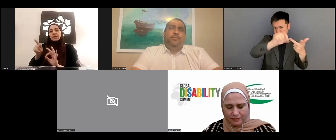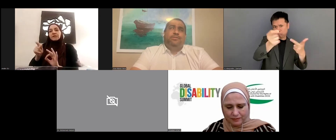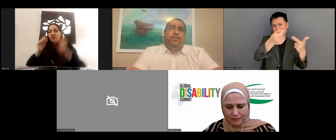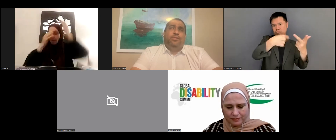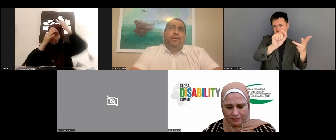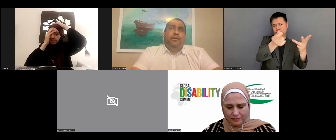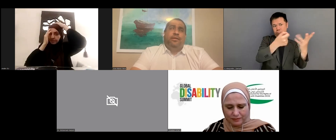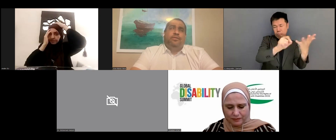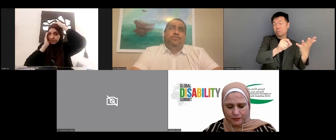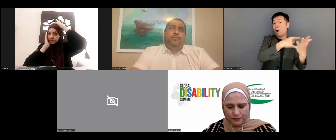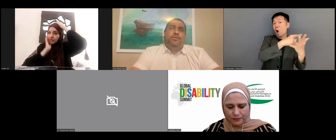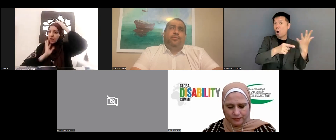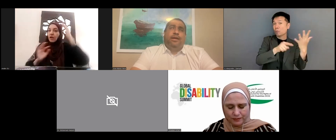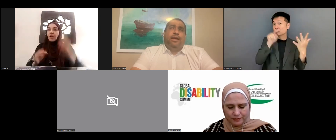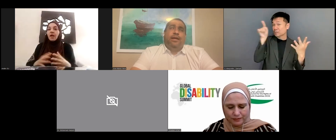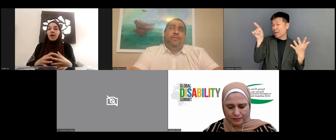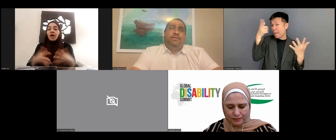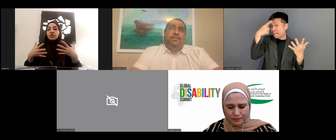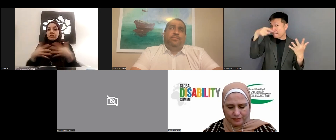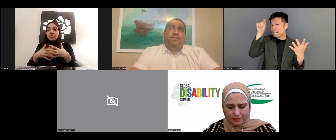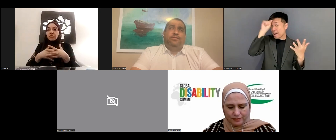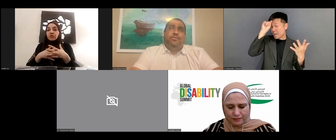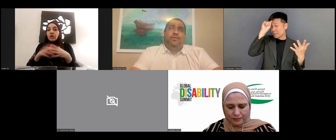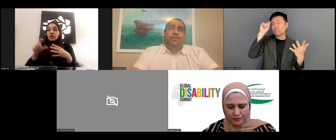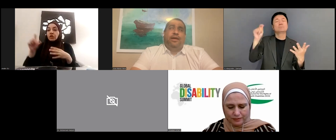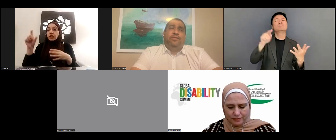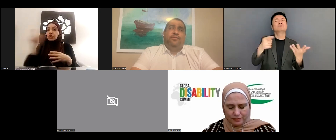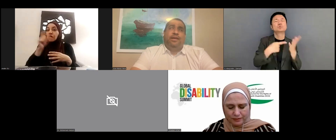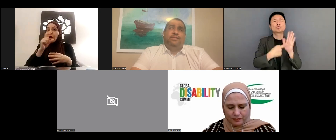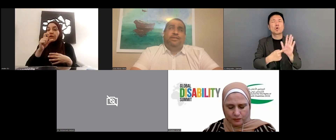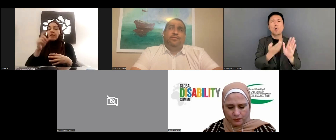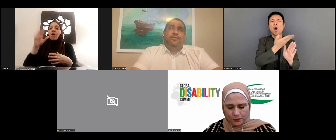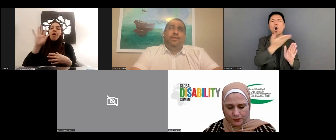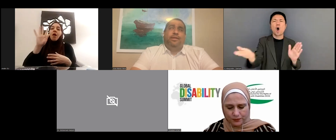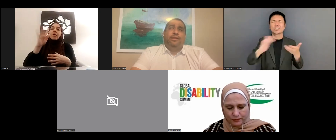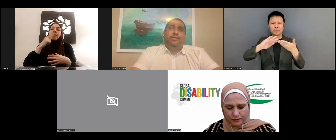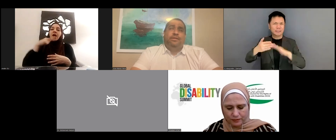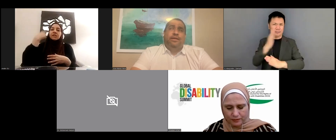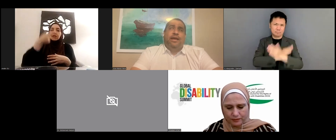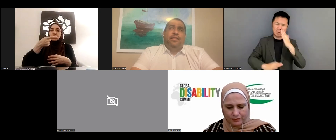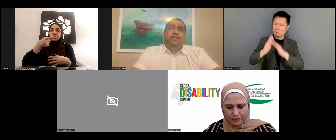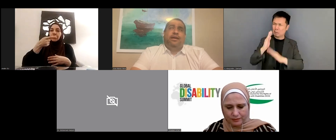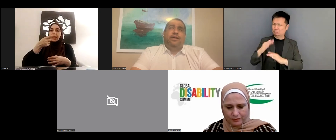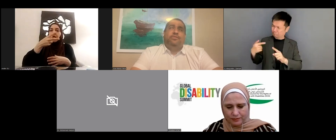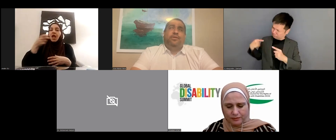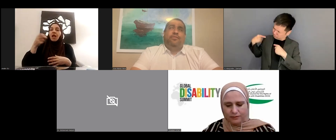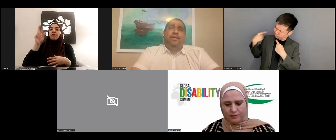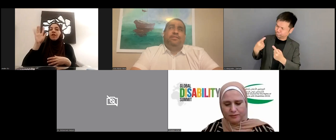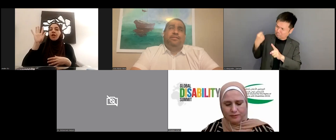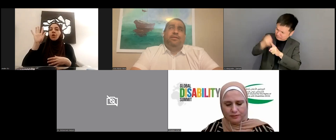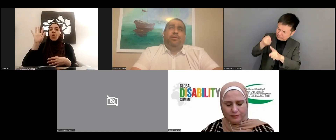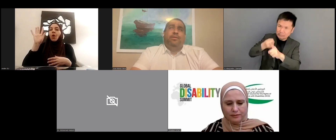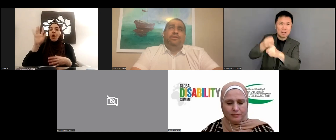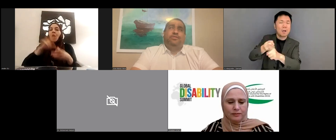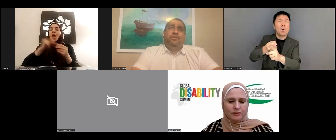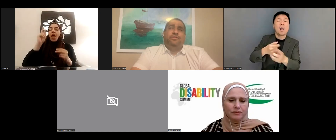basically responding to what we have as a disability community advocated for many years, and that is how to advance